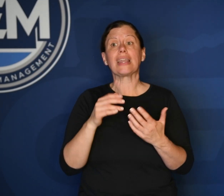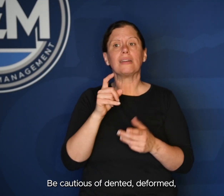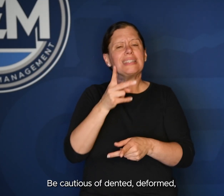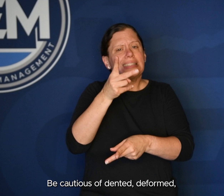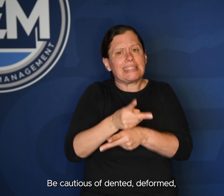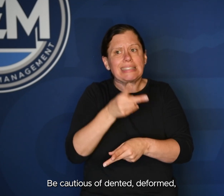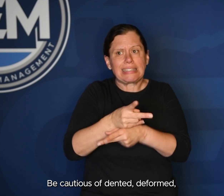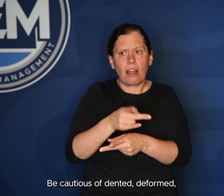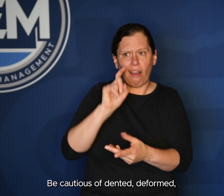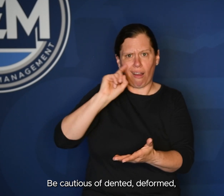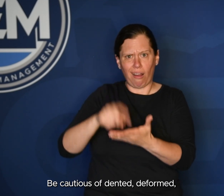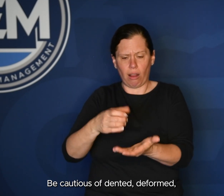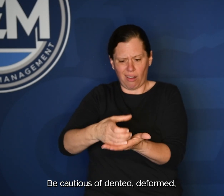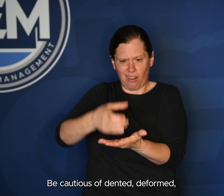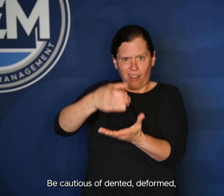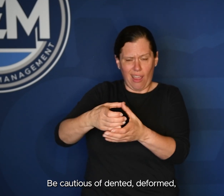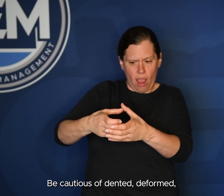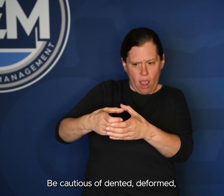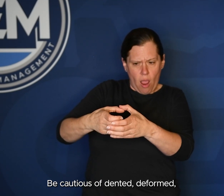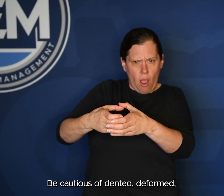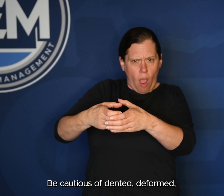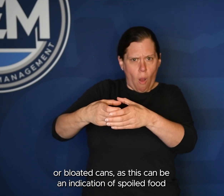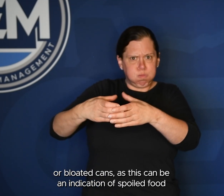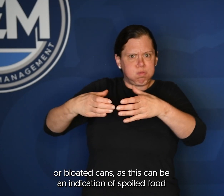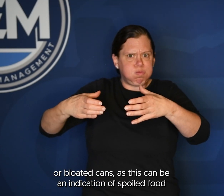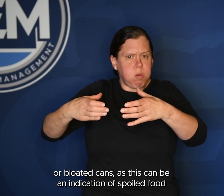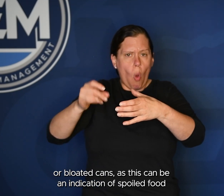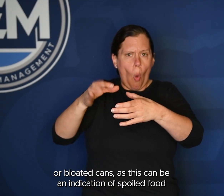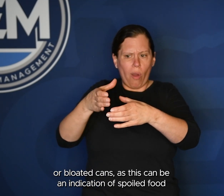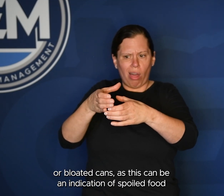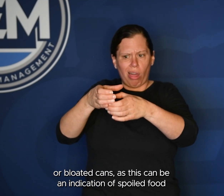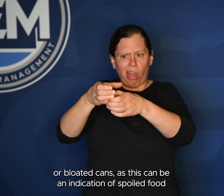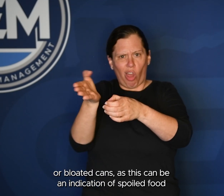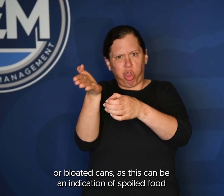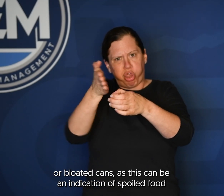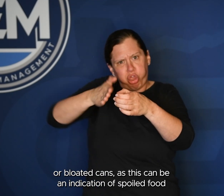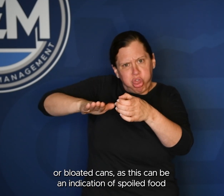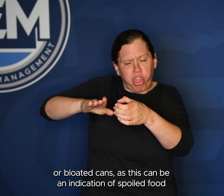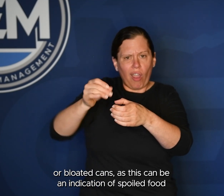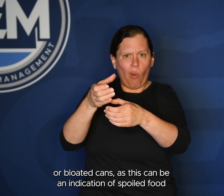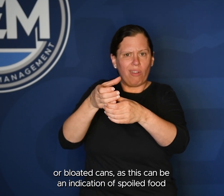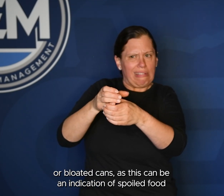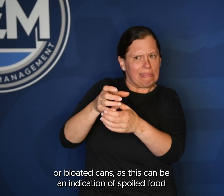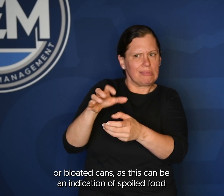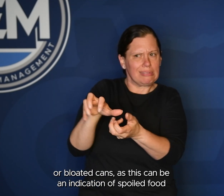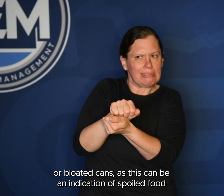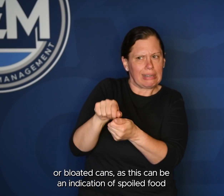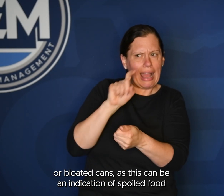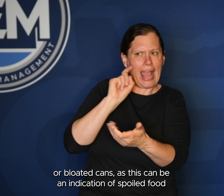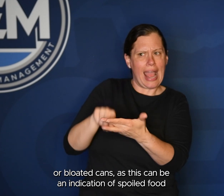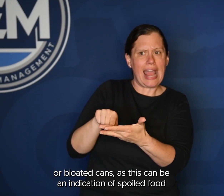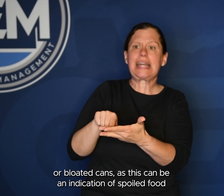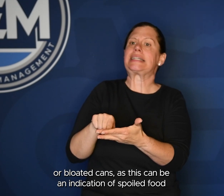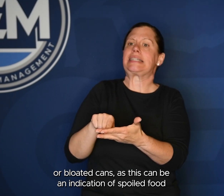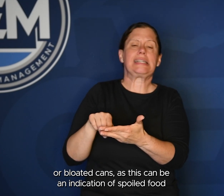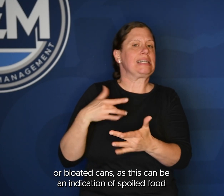Be cautious of dented, deformed, or bloated cans, as this can be an indication of spoiled